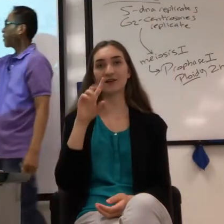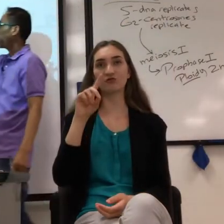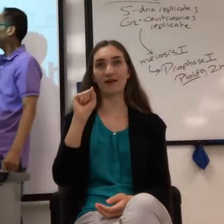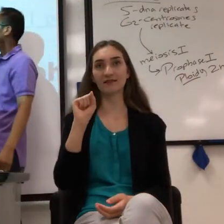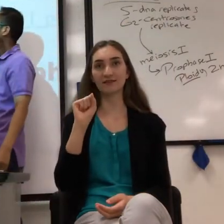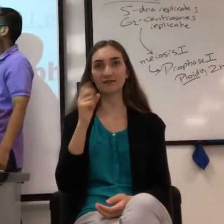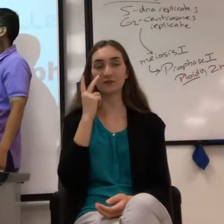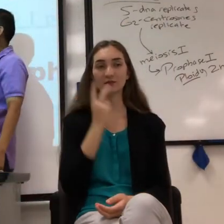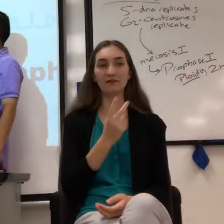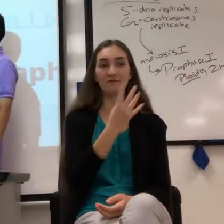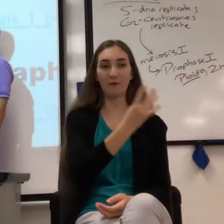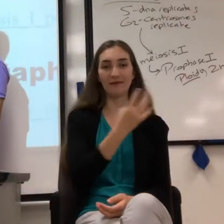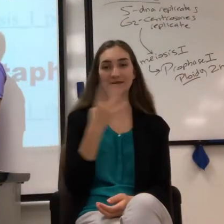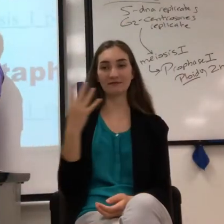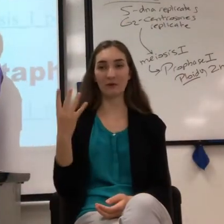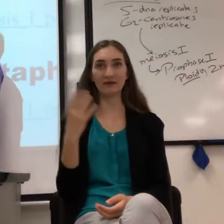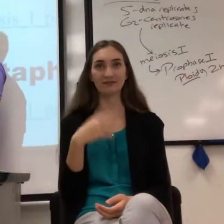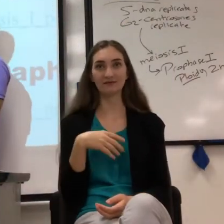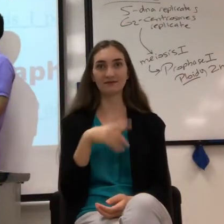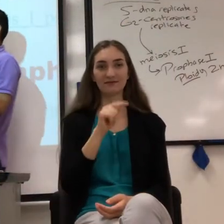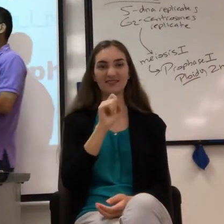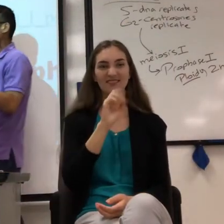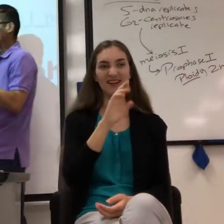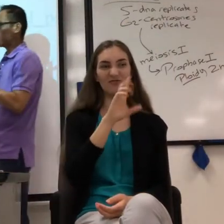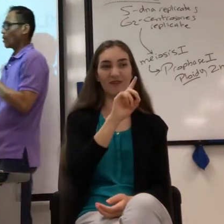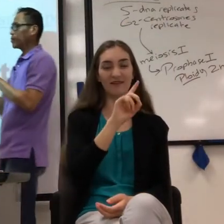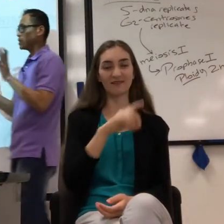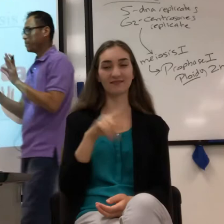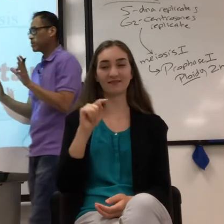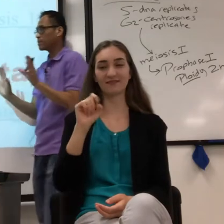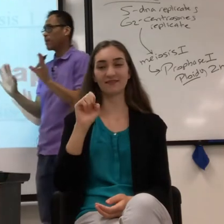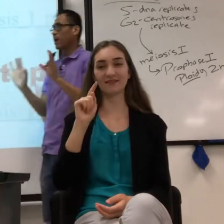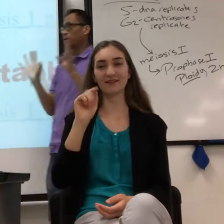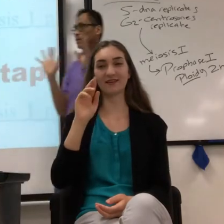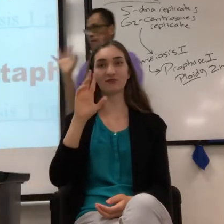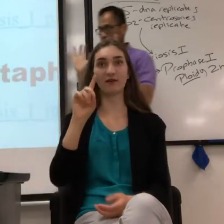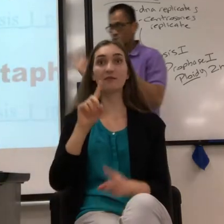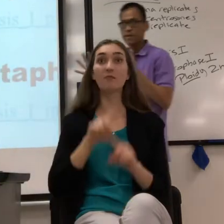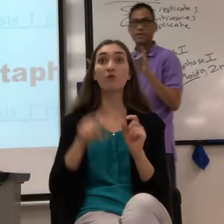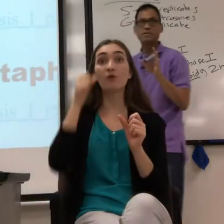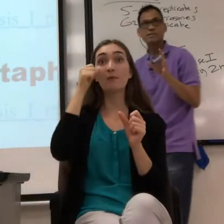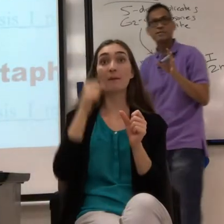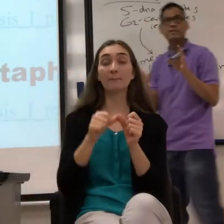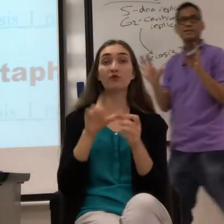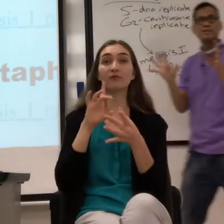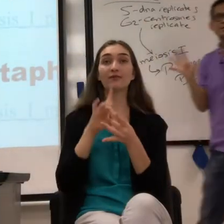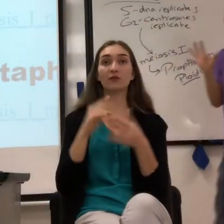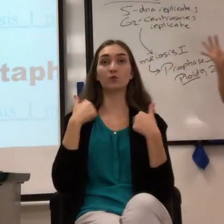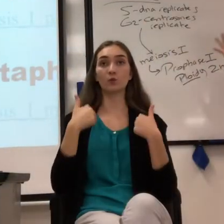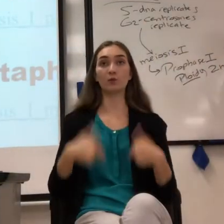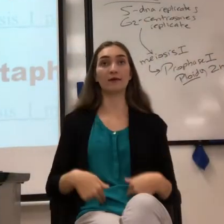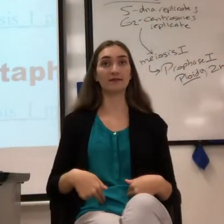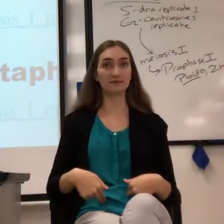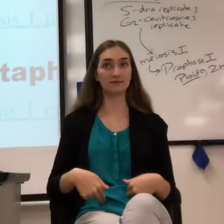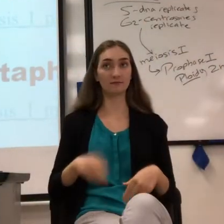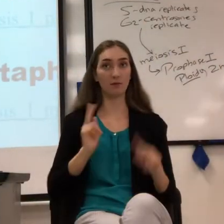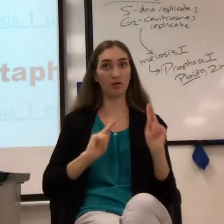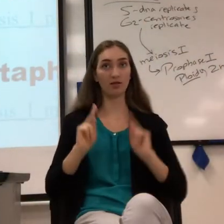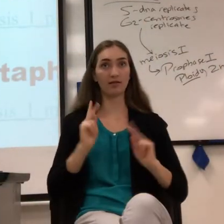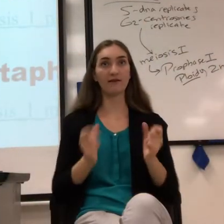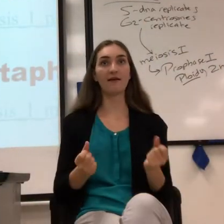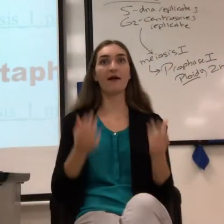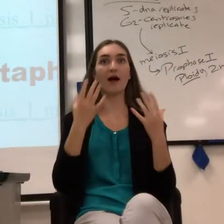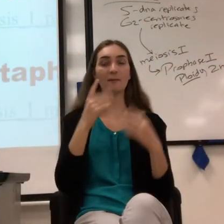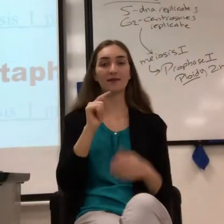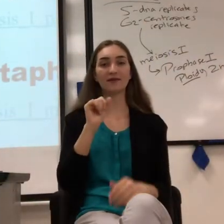a tetrad. Here's another tetrad. But again, always keep this in mind. In humans, how many